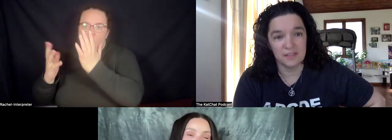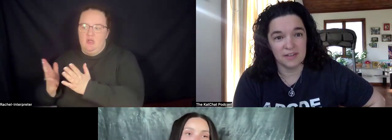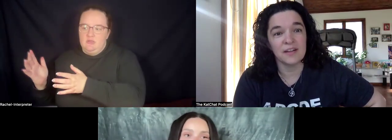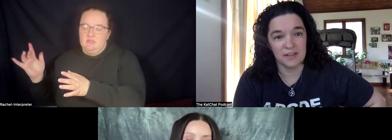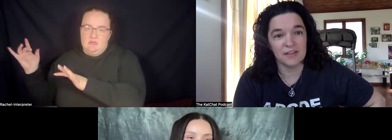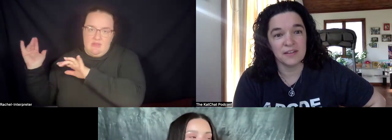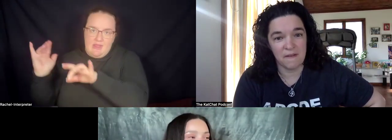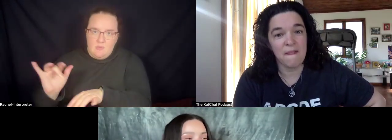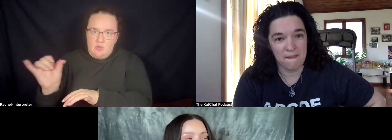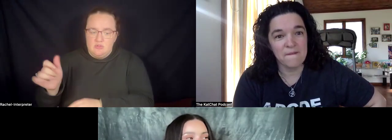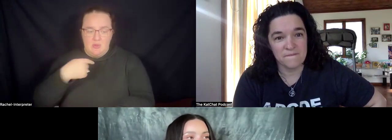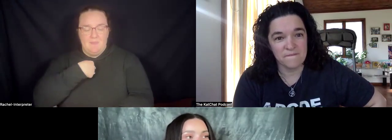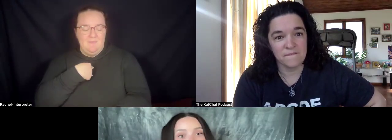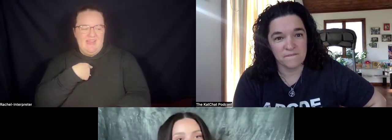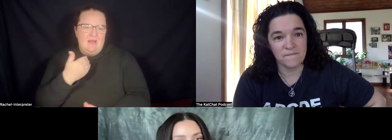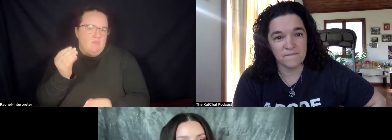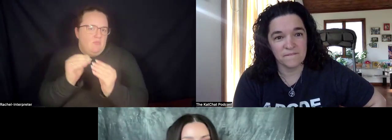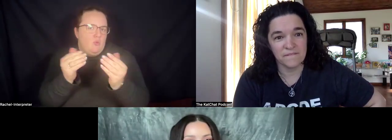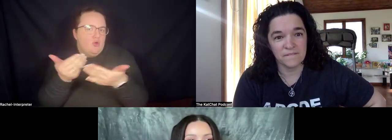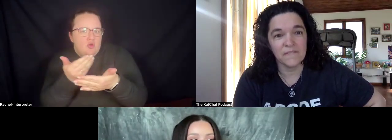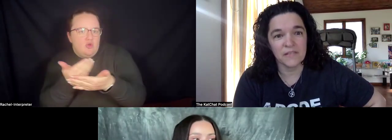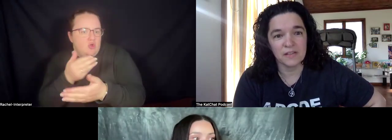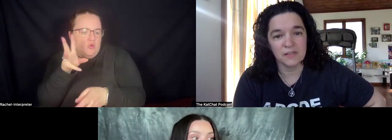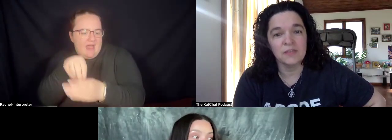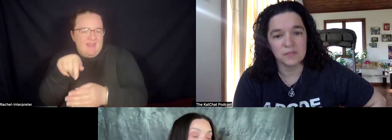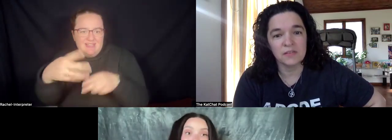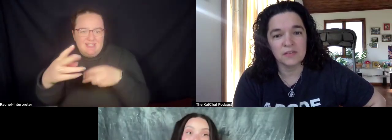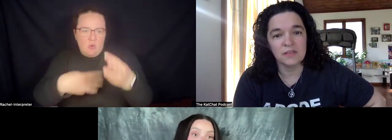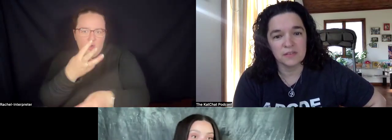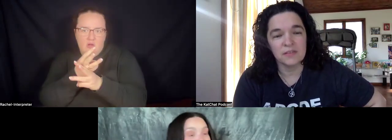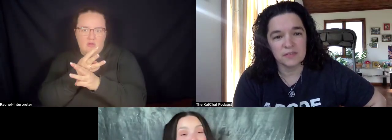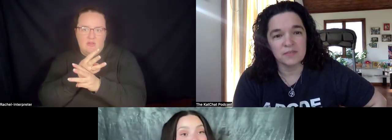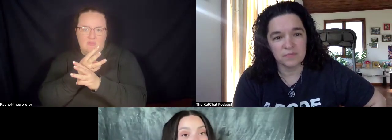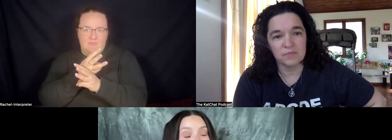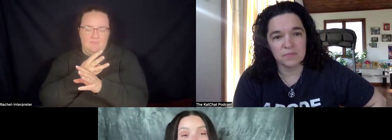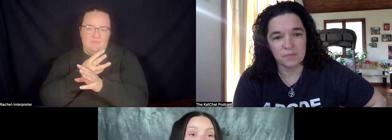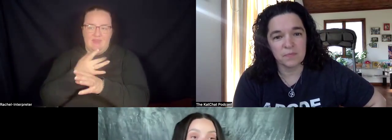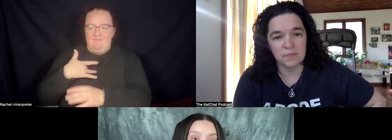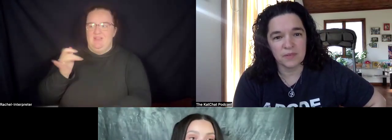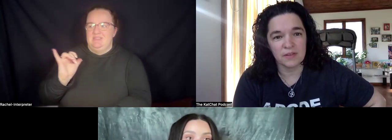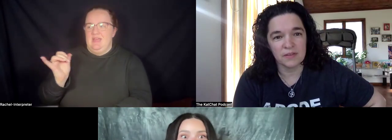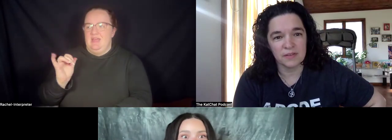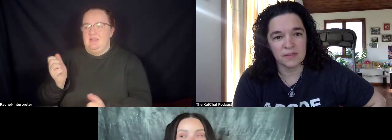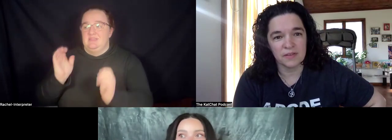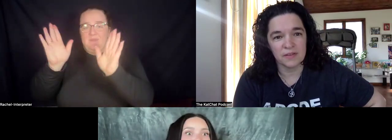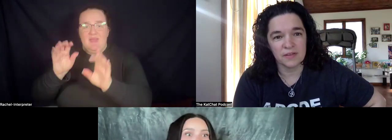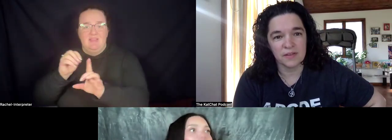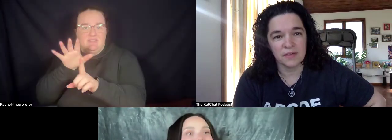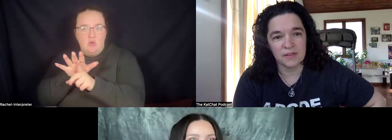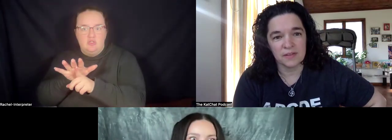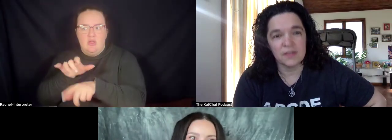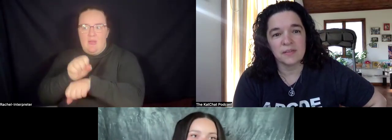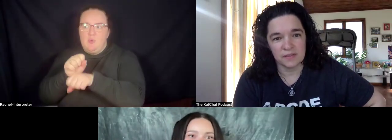little bit more on the rookie side of things and being newer into the Hallmark world. I mean, it's feels like it's great exposure because I'm working